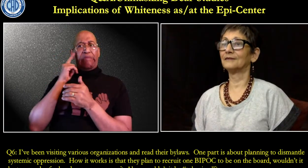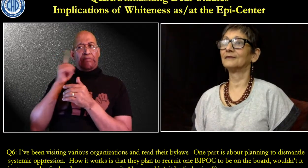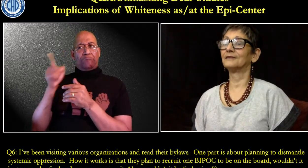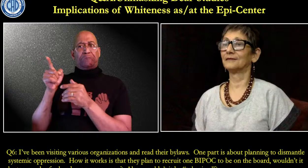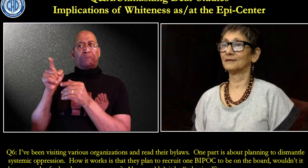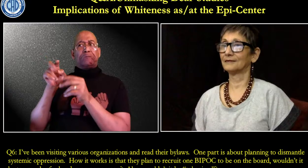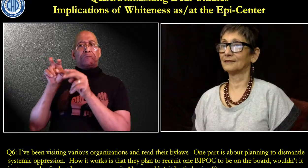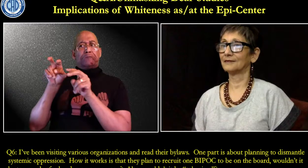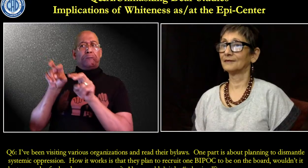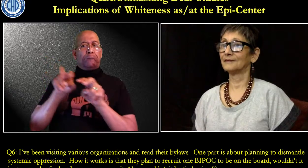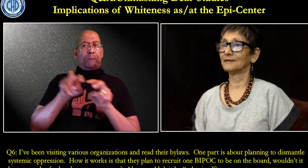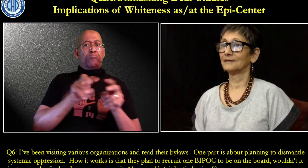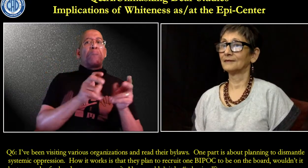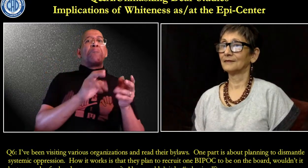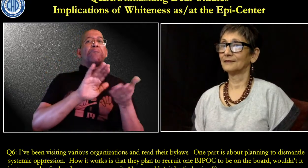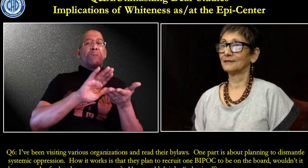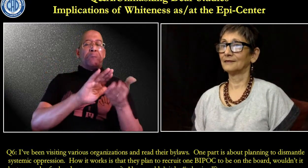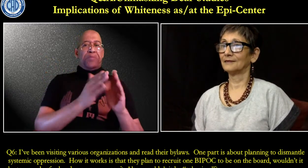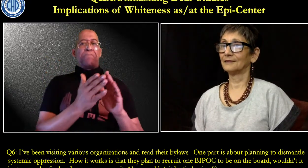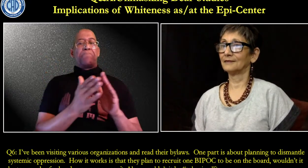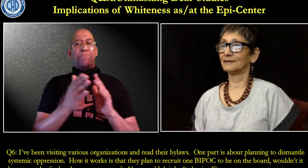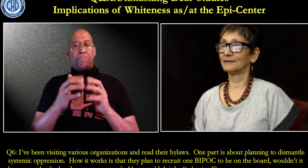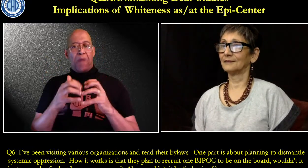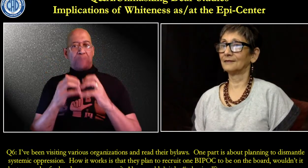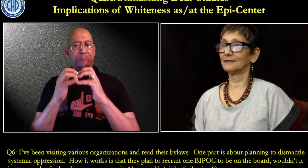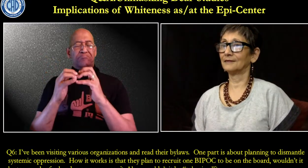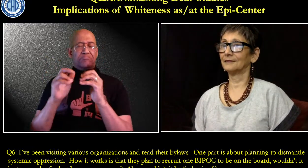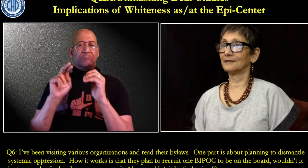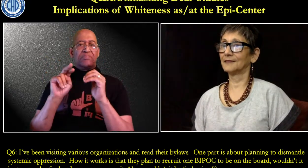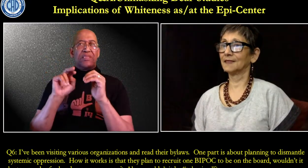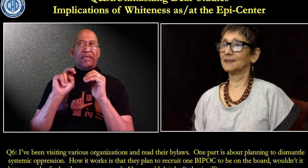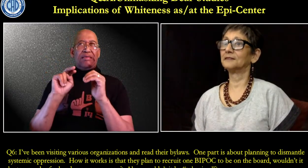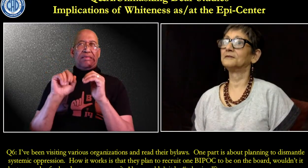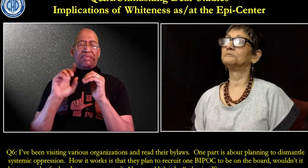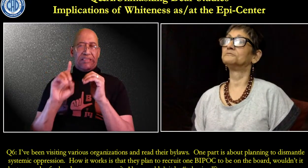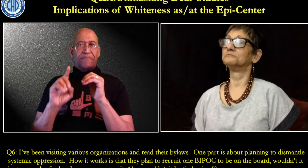because Gallaudet Association for the Deaf